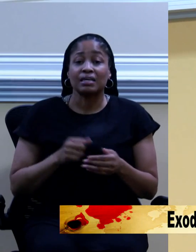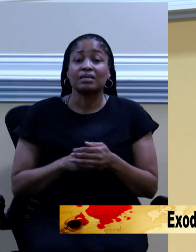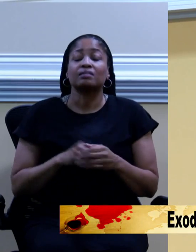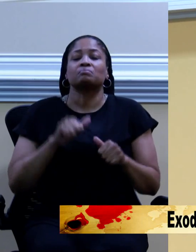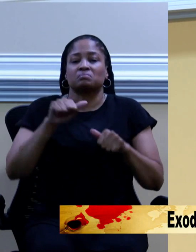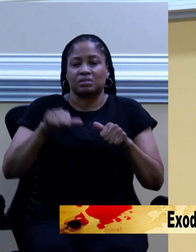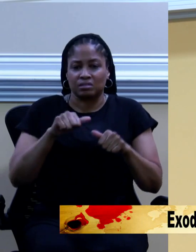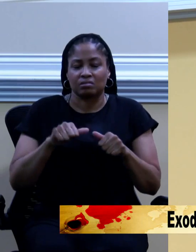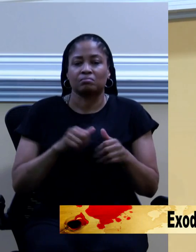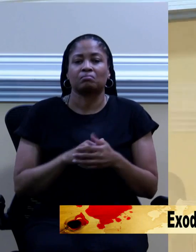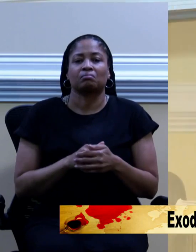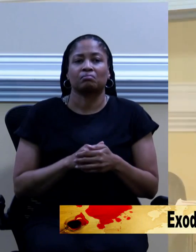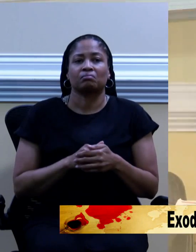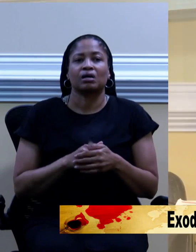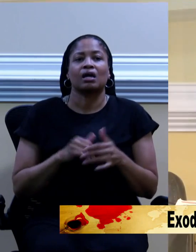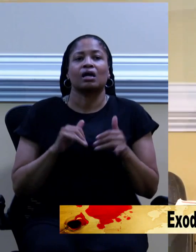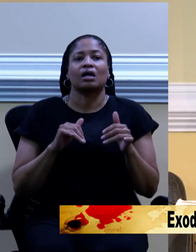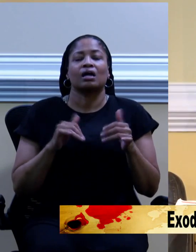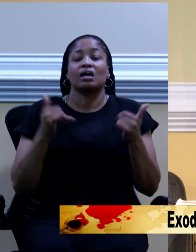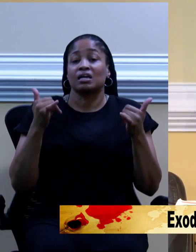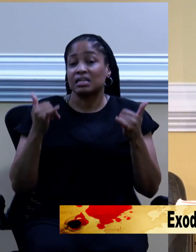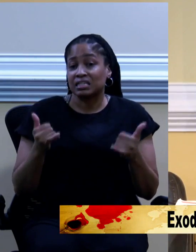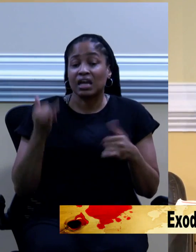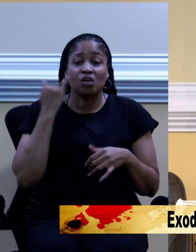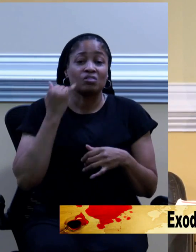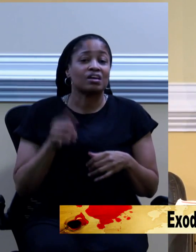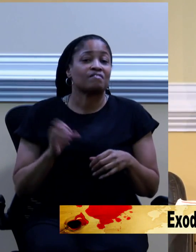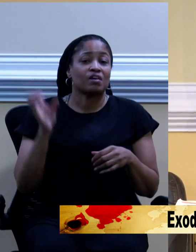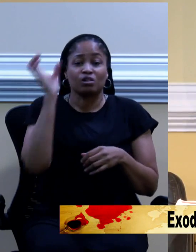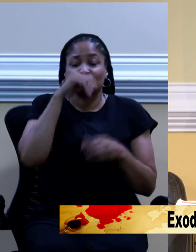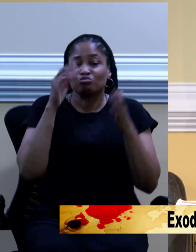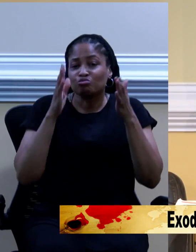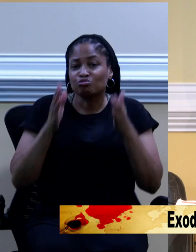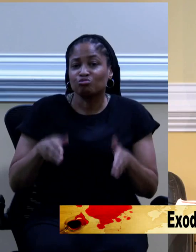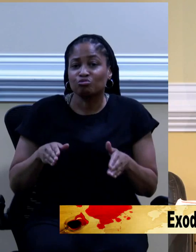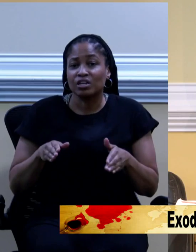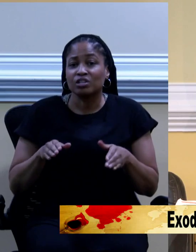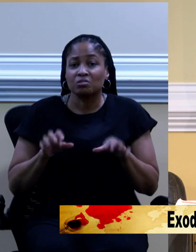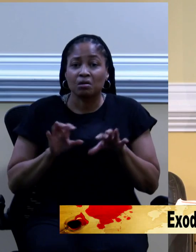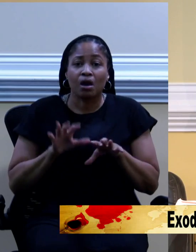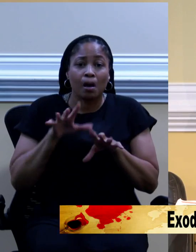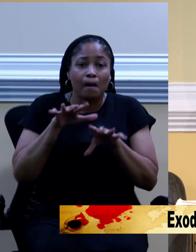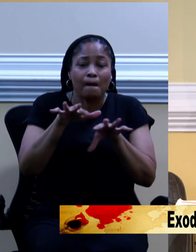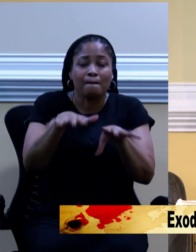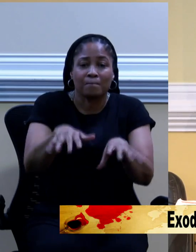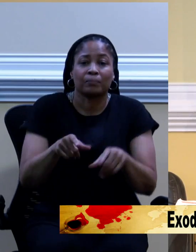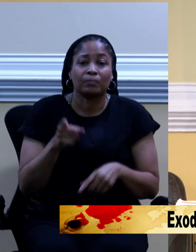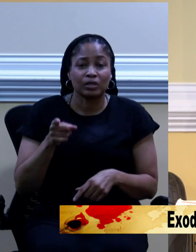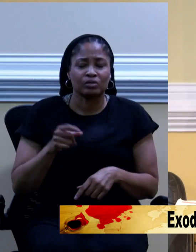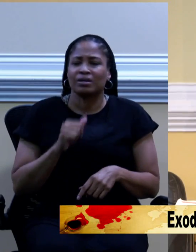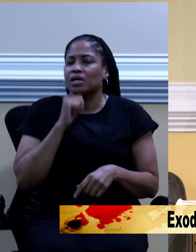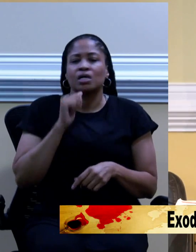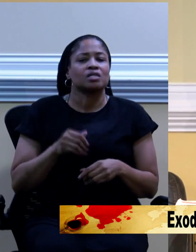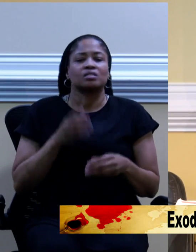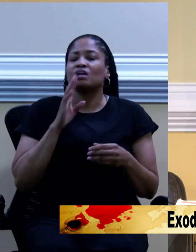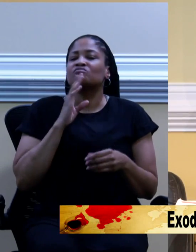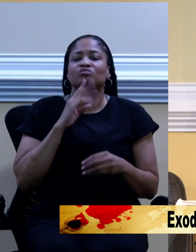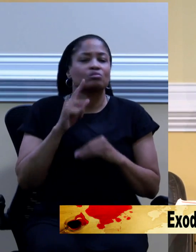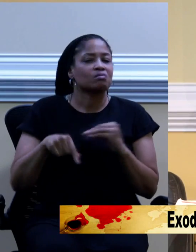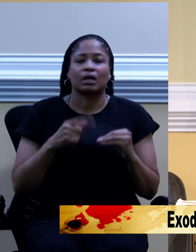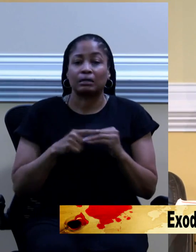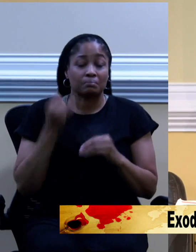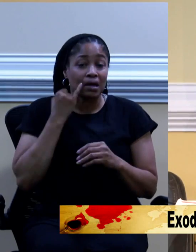keep it. And now say, if a stranger that's among you, because Israel, it didn't talk about Israel, because it was automatic that Israel was